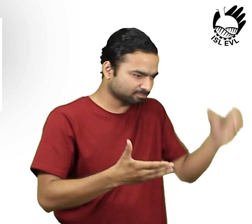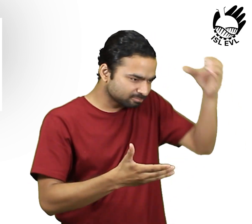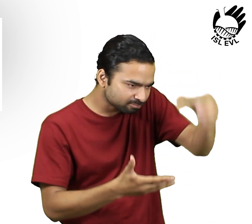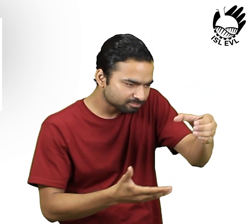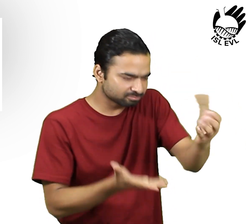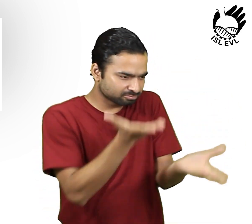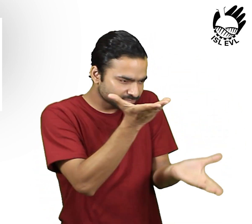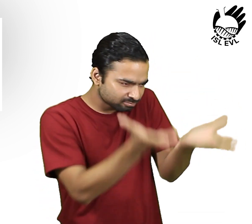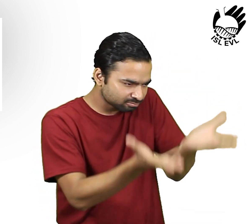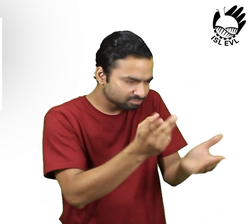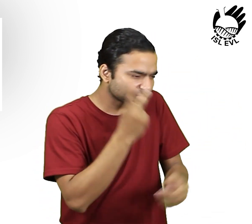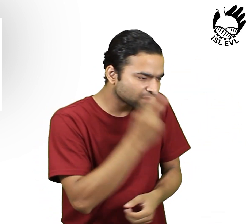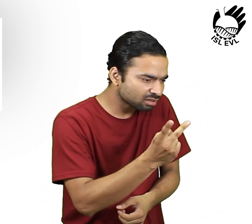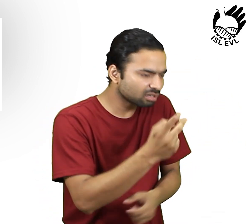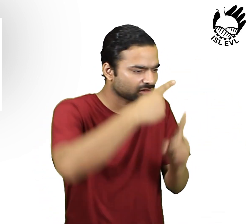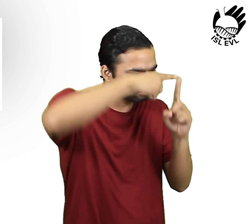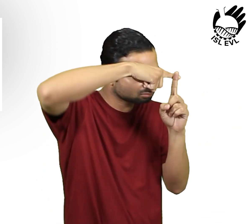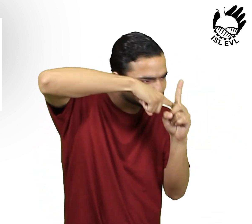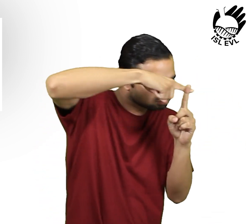To make a saturated solution,